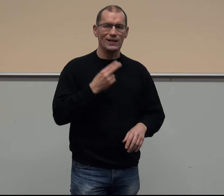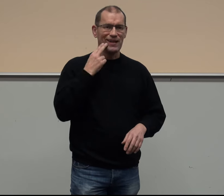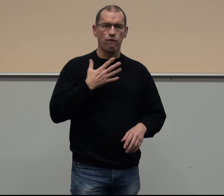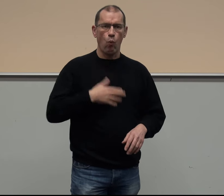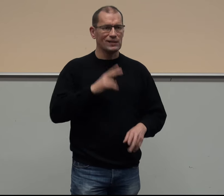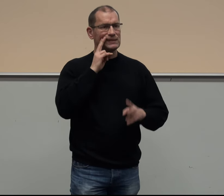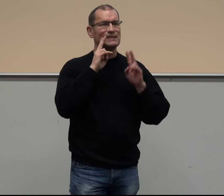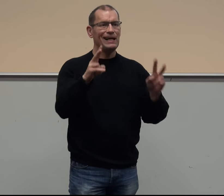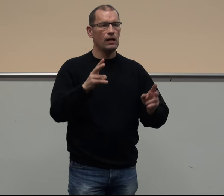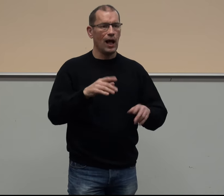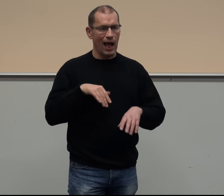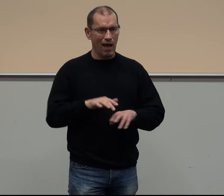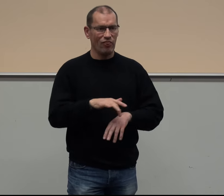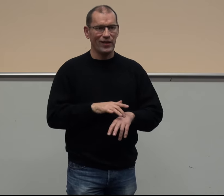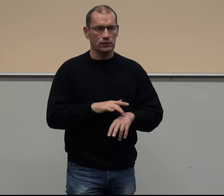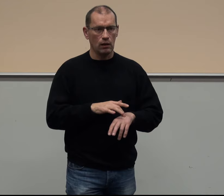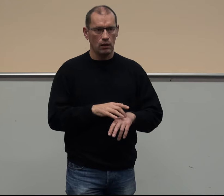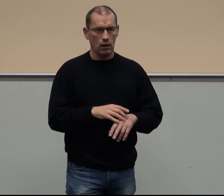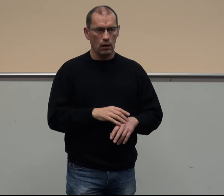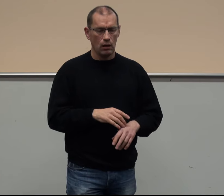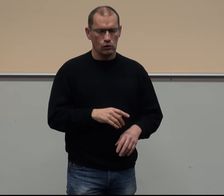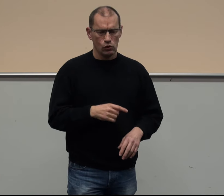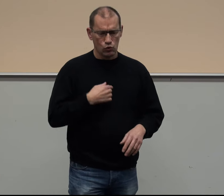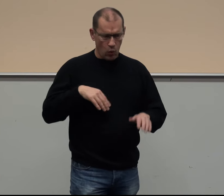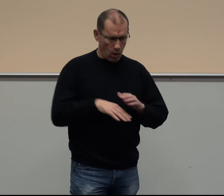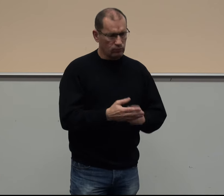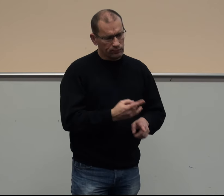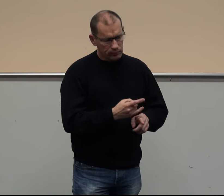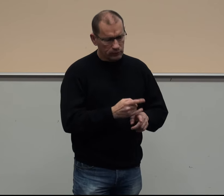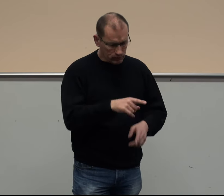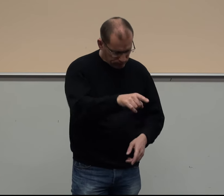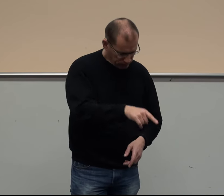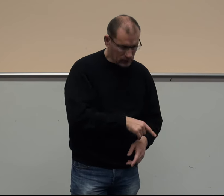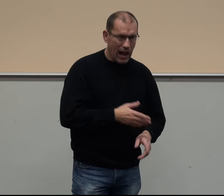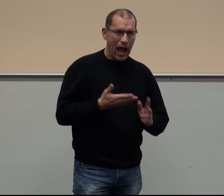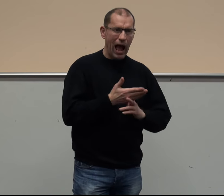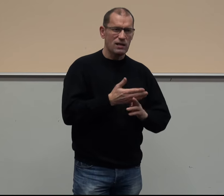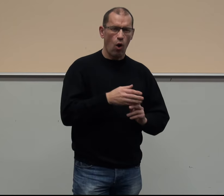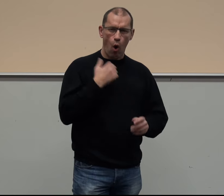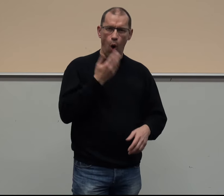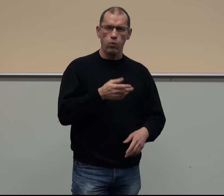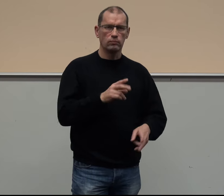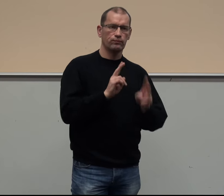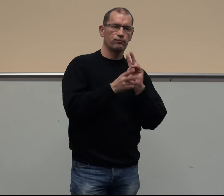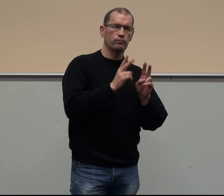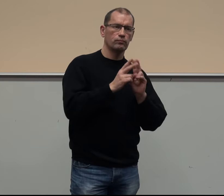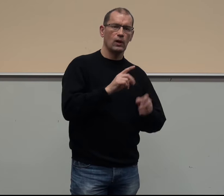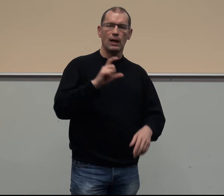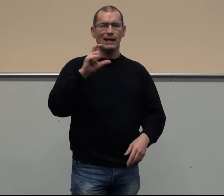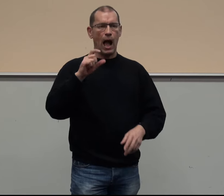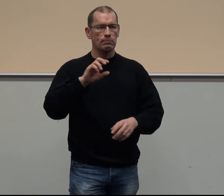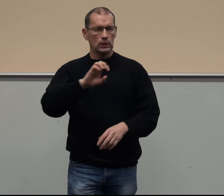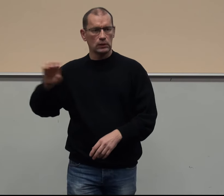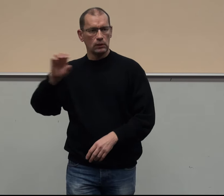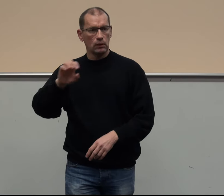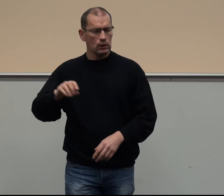The other areas, you know, that we can see improvement in is that theatres often don't know what deaf people actually want to see in the programme, you know,